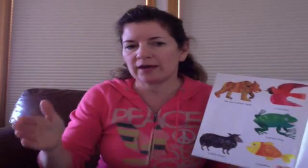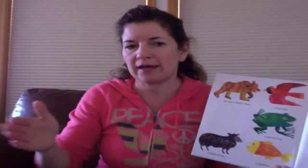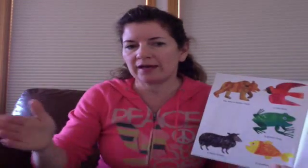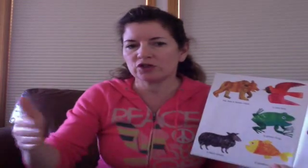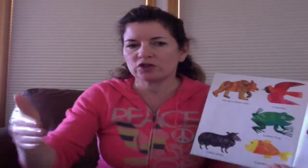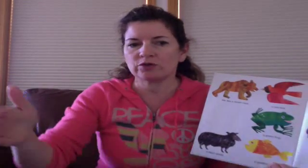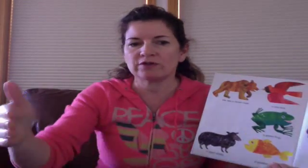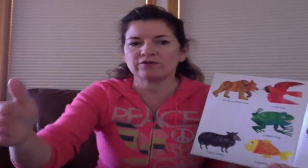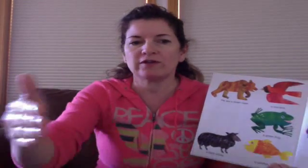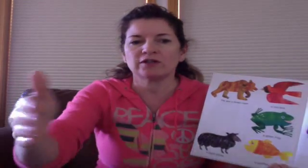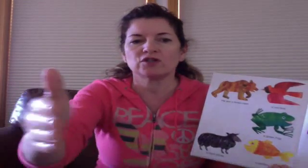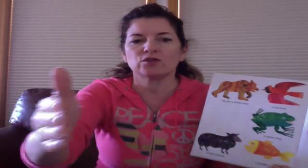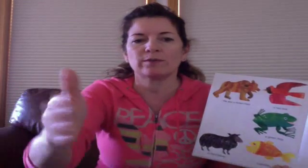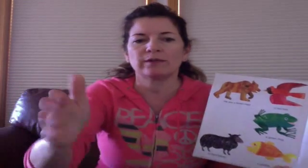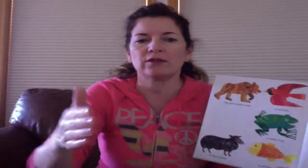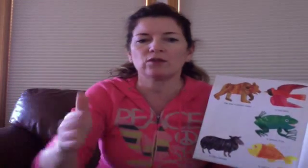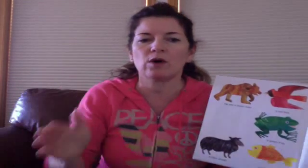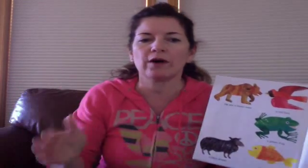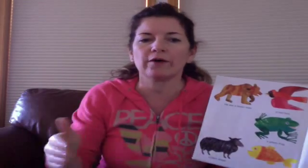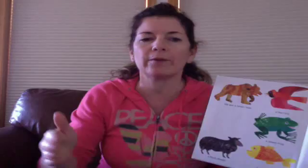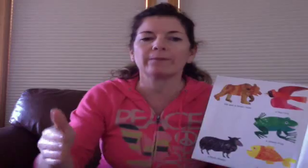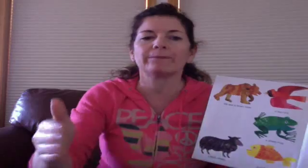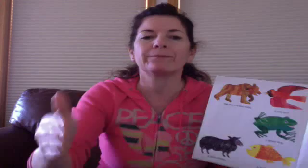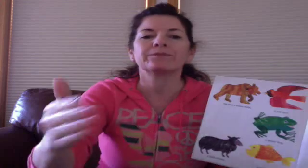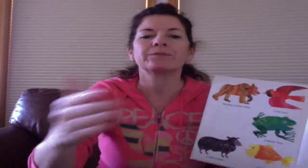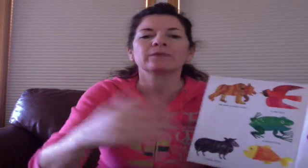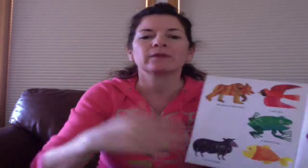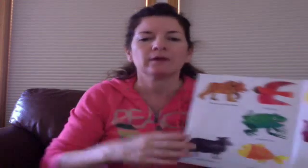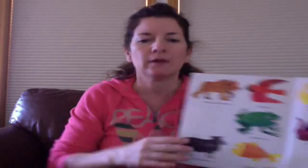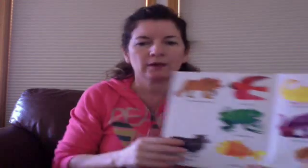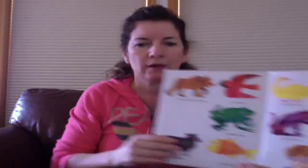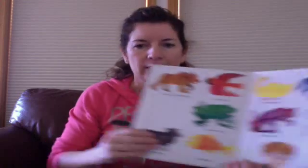hand shows a fish swimming in the water.